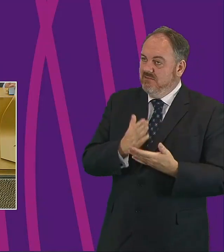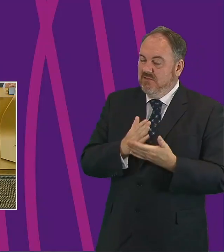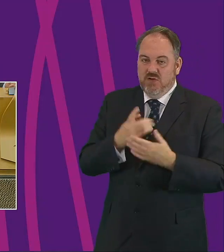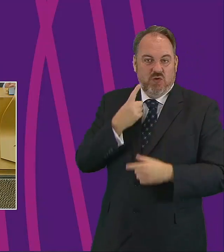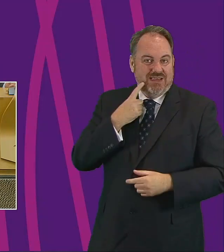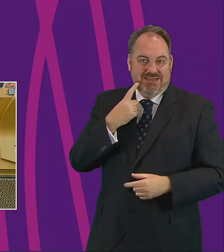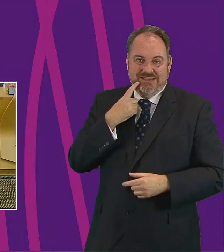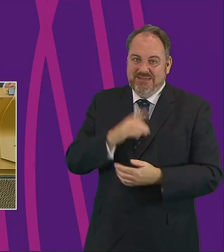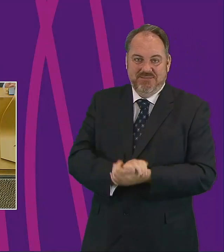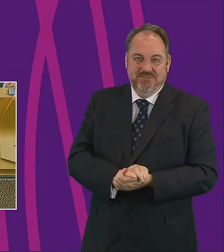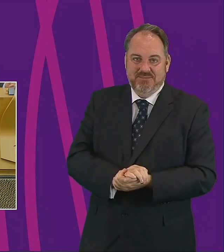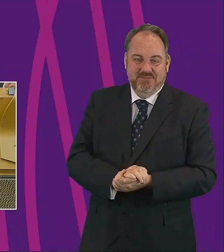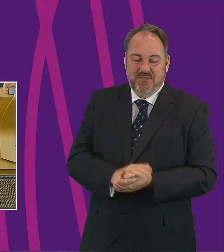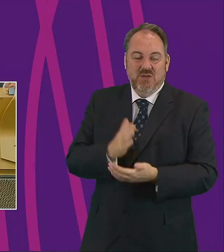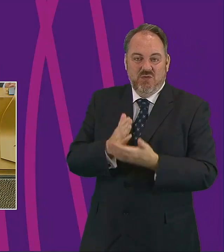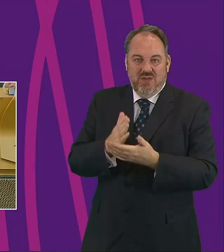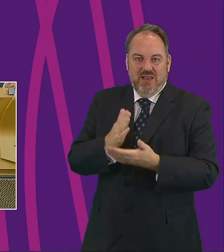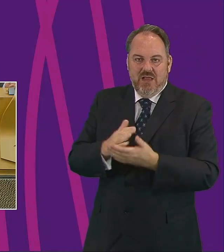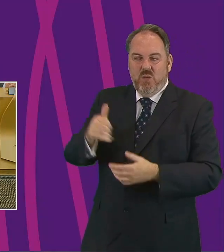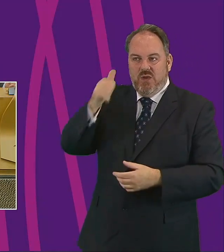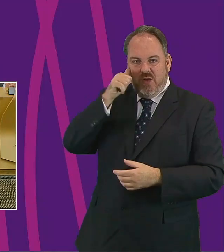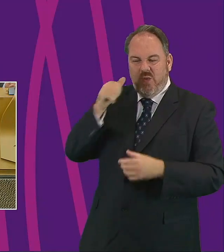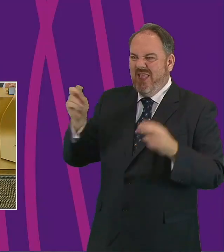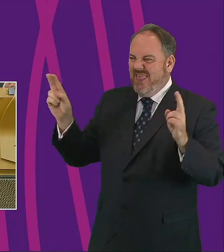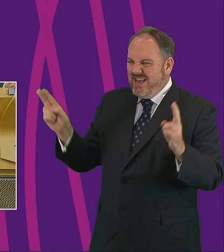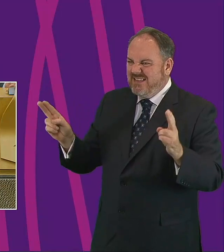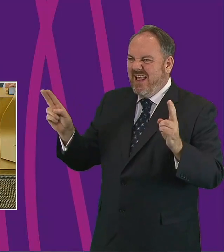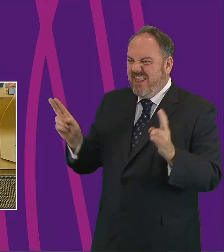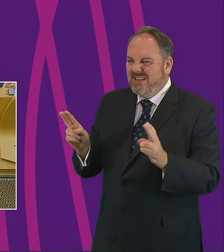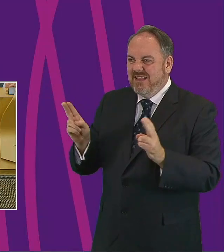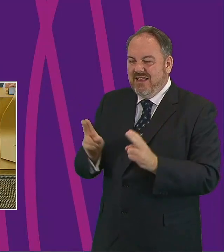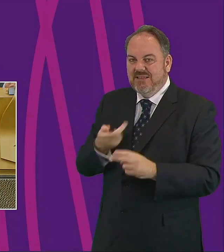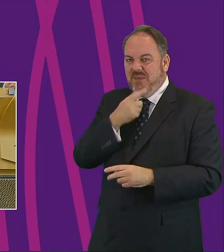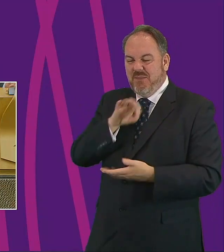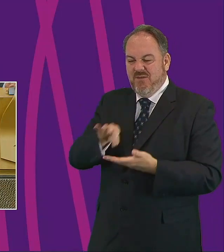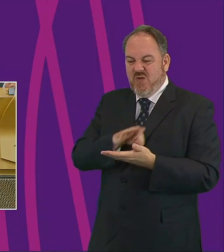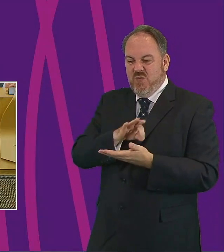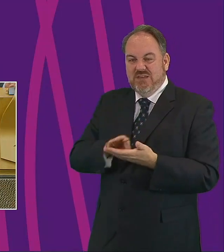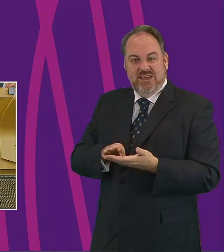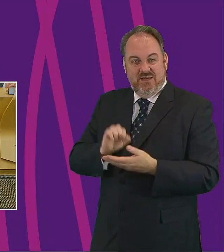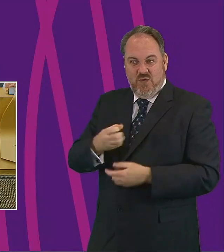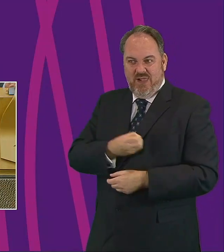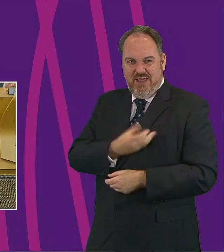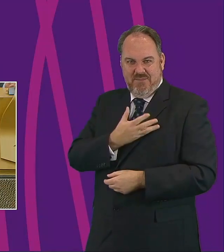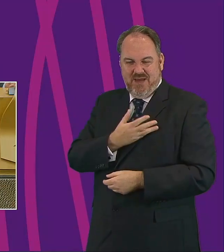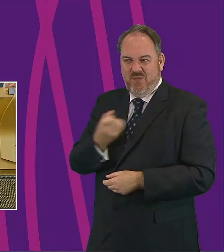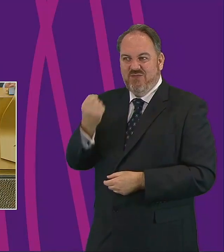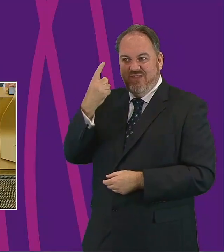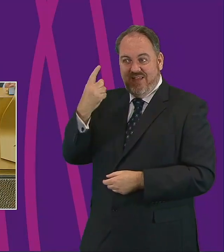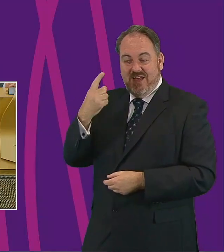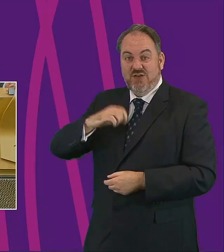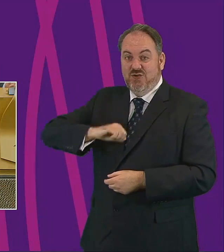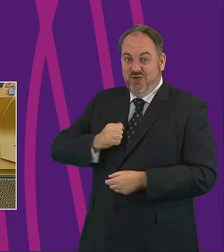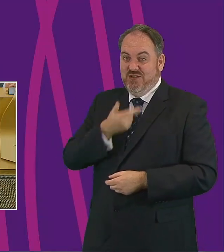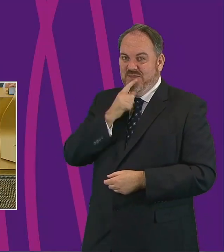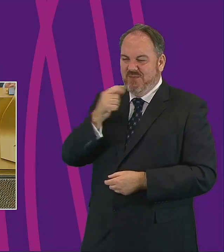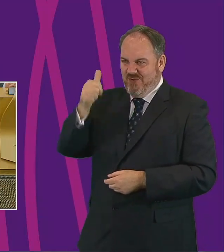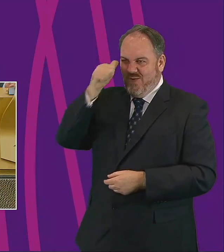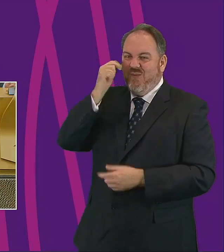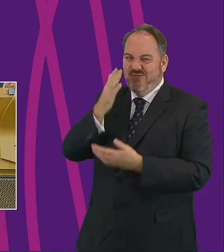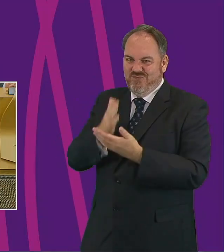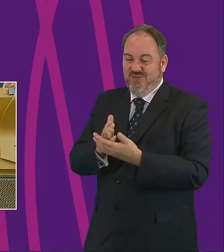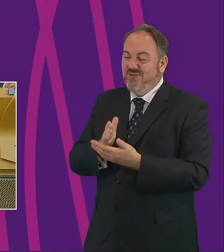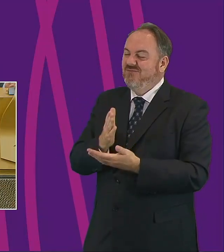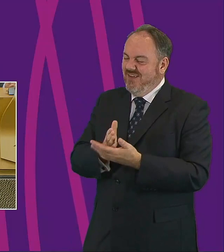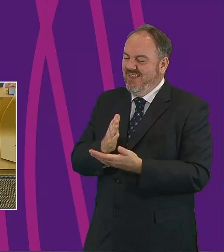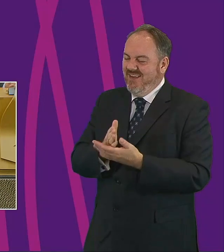more of the dwindling band of Labour voters in this country now see that independence would be a better future for Scotland. The sooner Richard Leonard